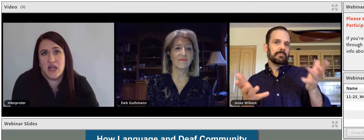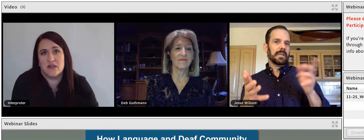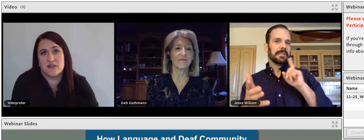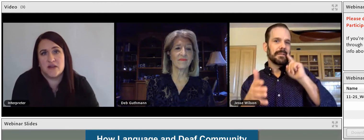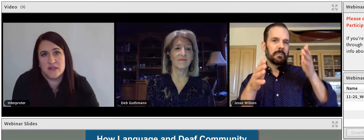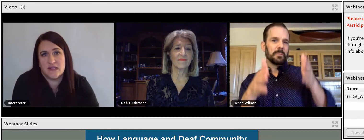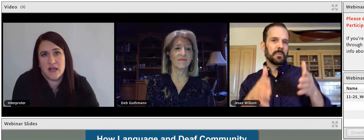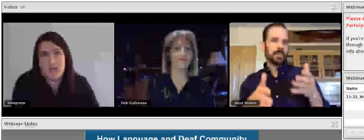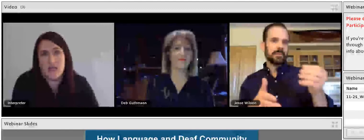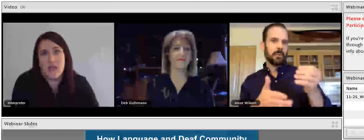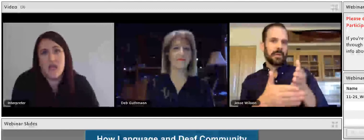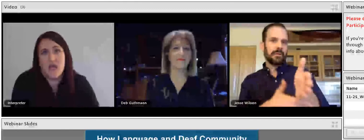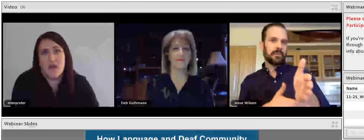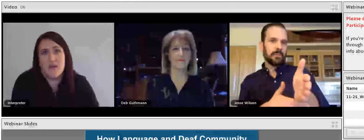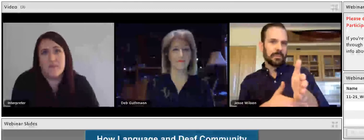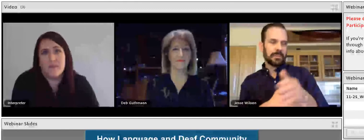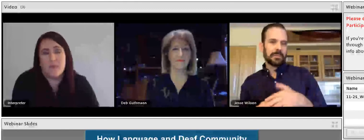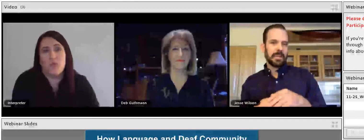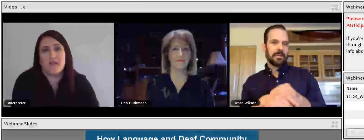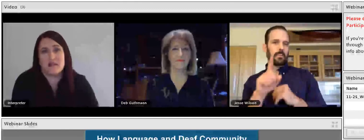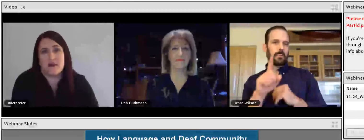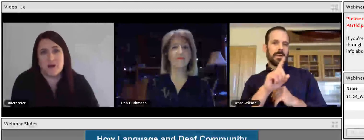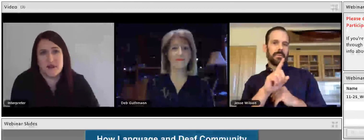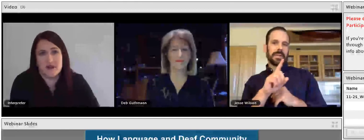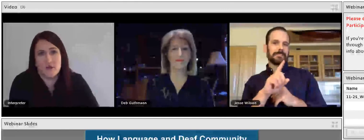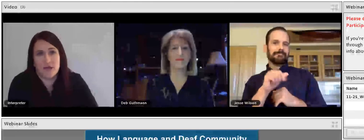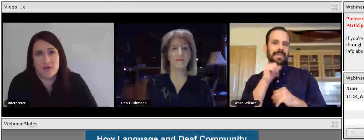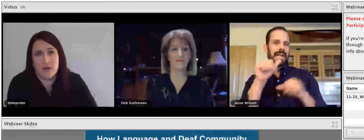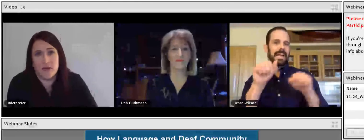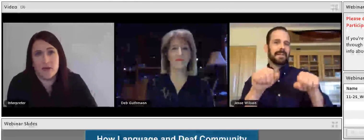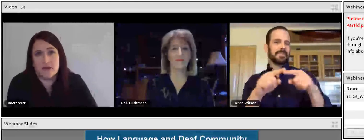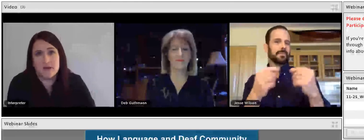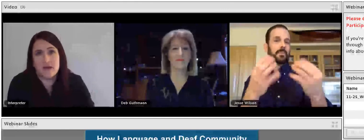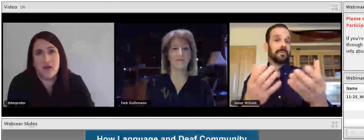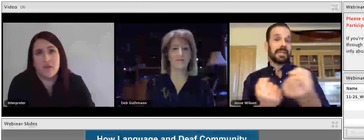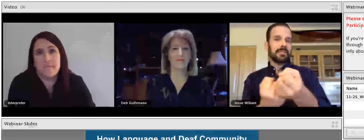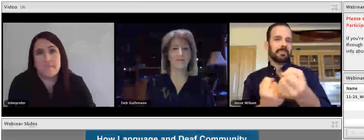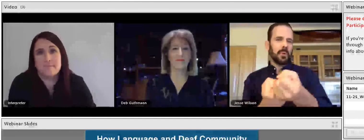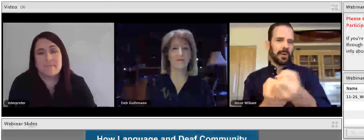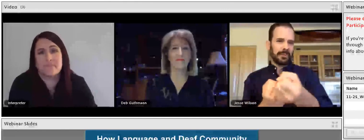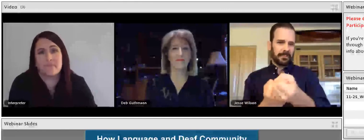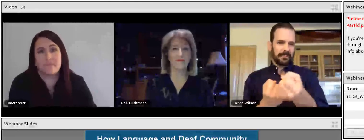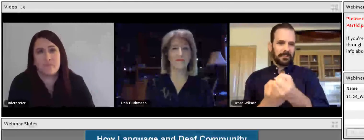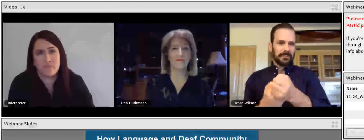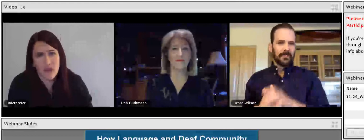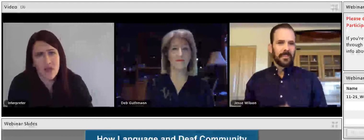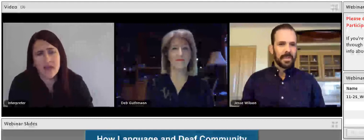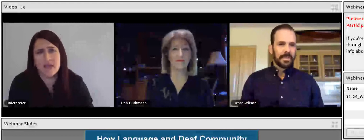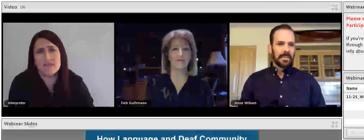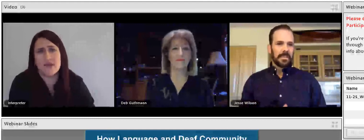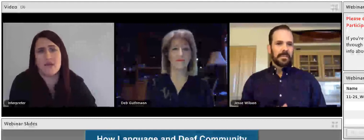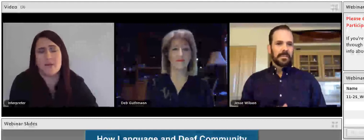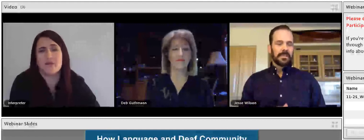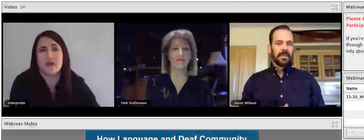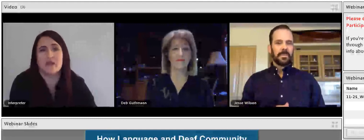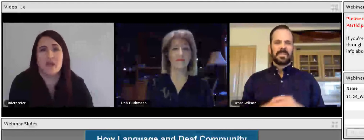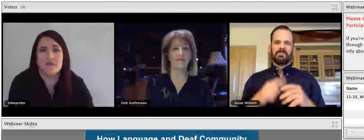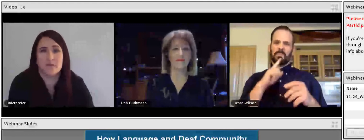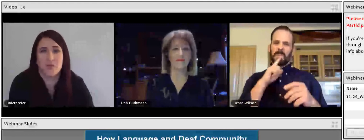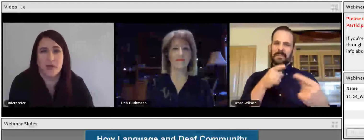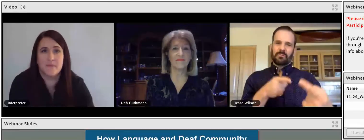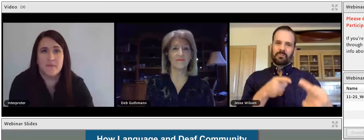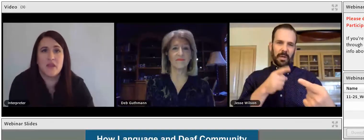around education and just understanding what that deaf person is going through. So a lot of times they